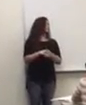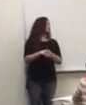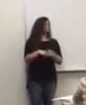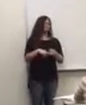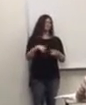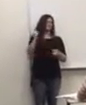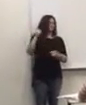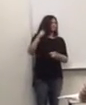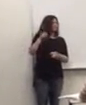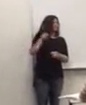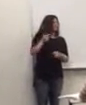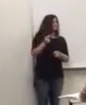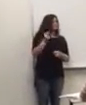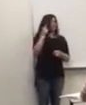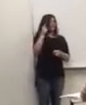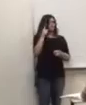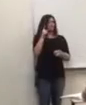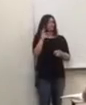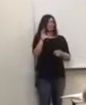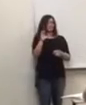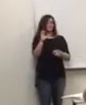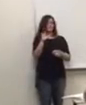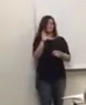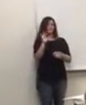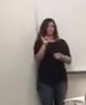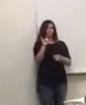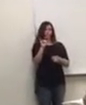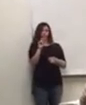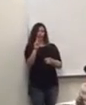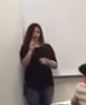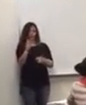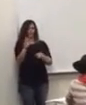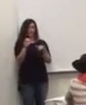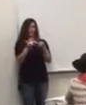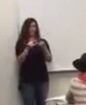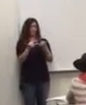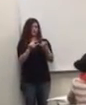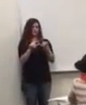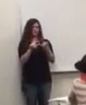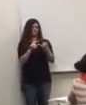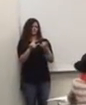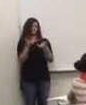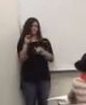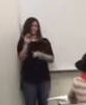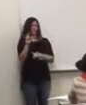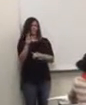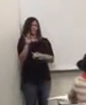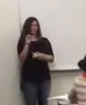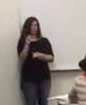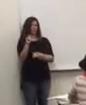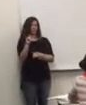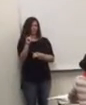eluded software engineers at Microsoft Corporation. Class, if you have a dark